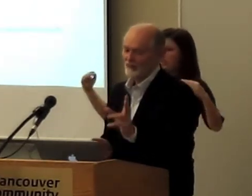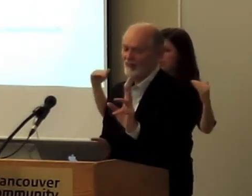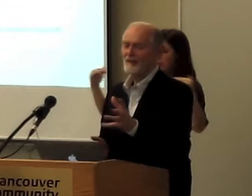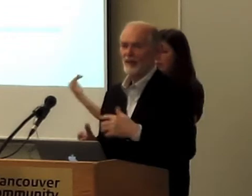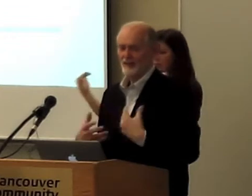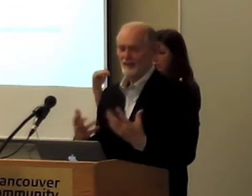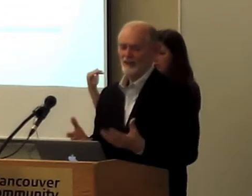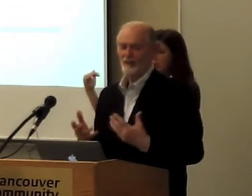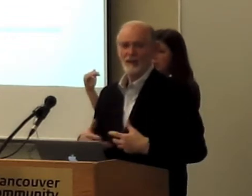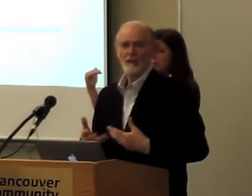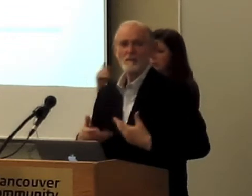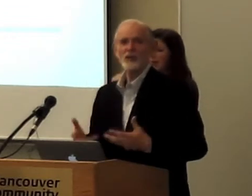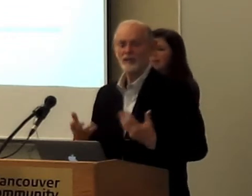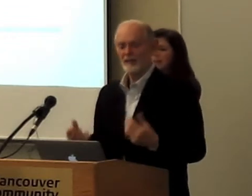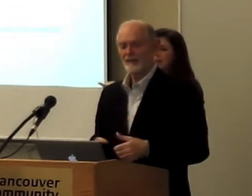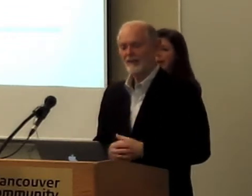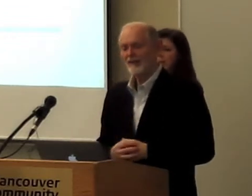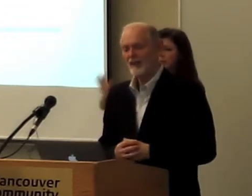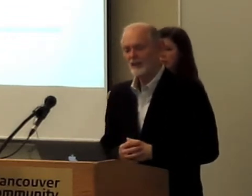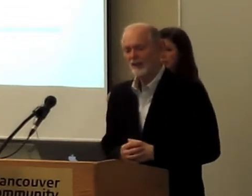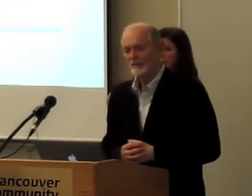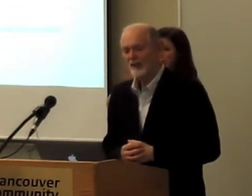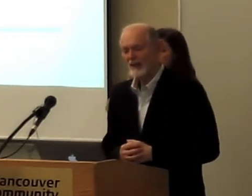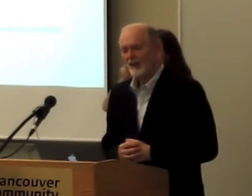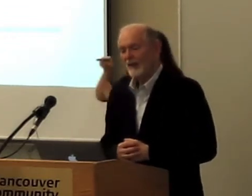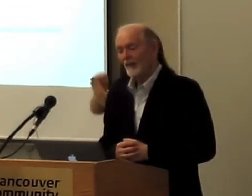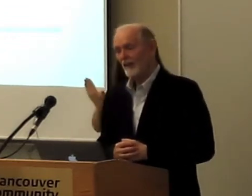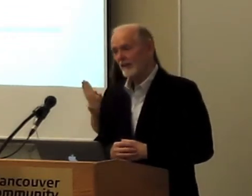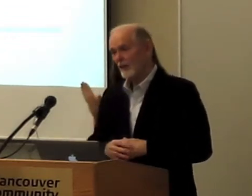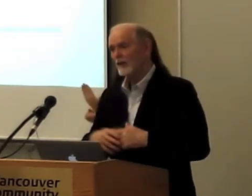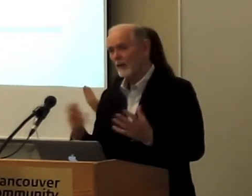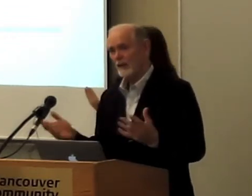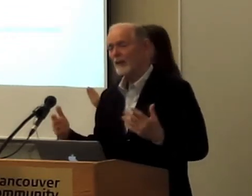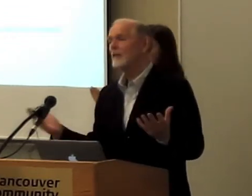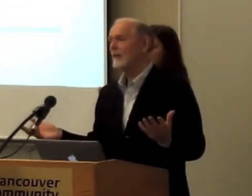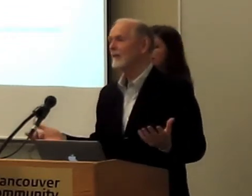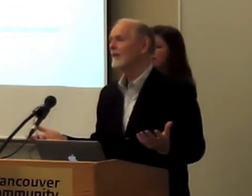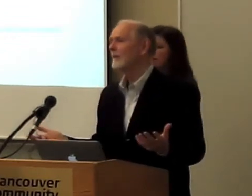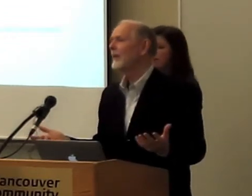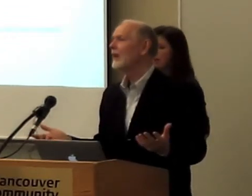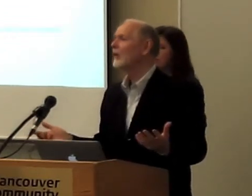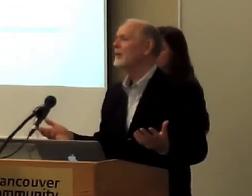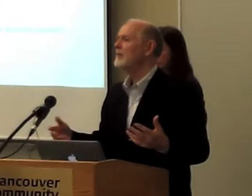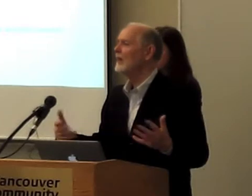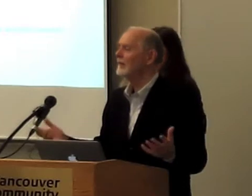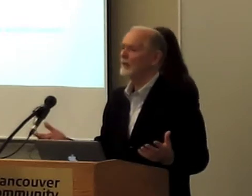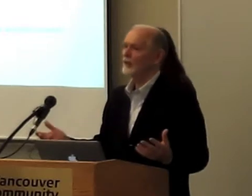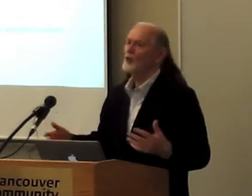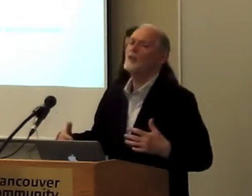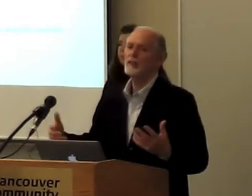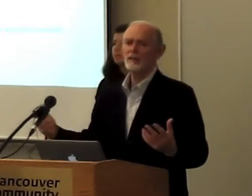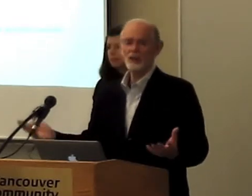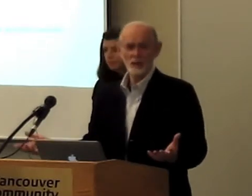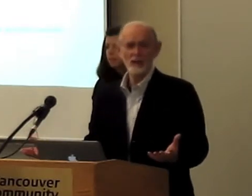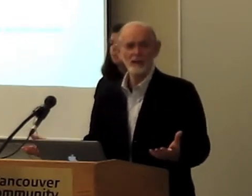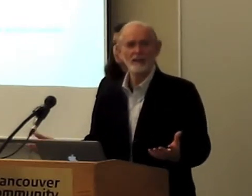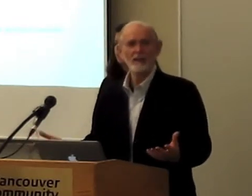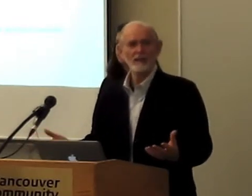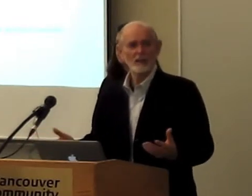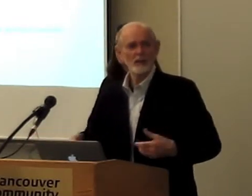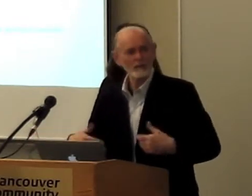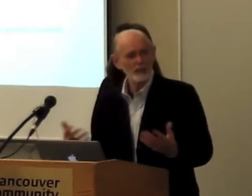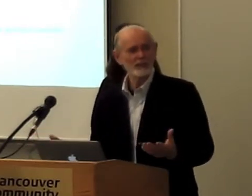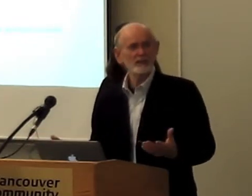They're abstract and affective, they're emotionally engaging. And the concrete content will be meaningful only to the